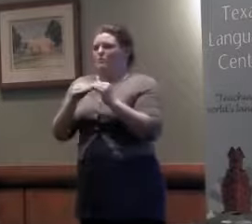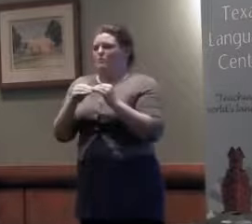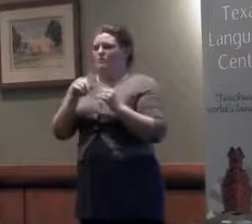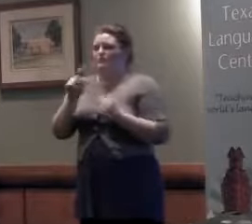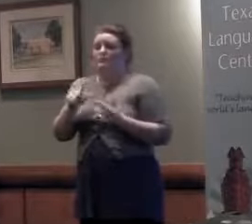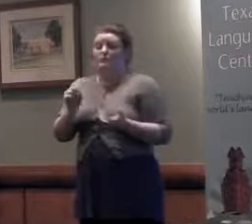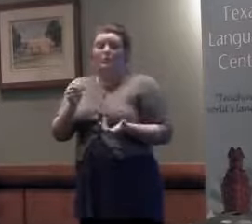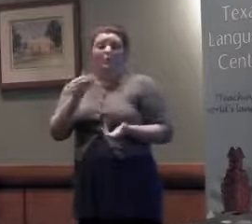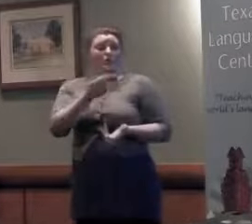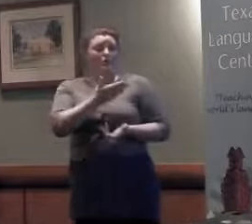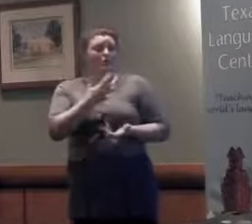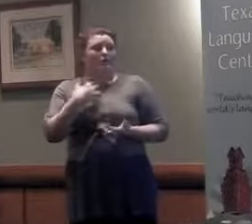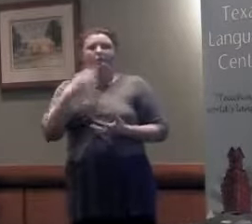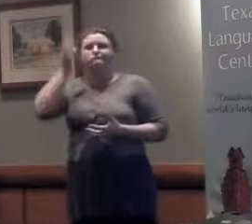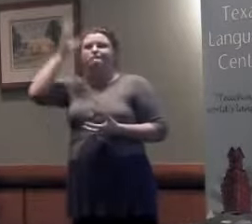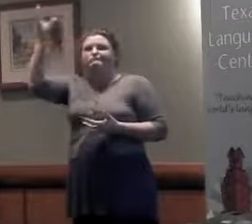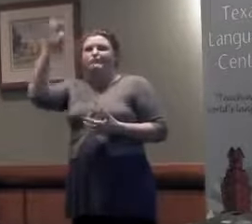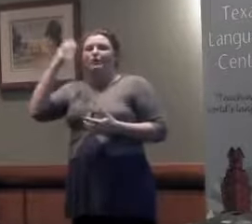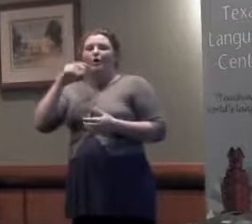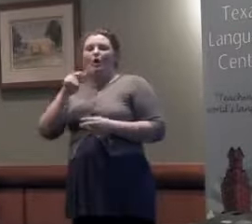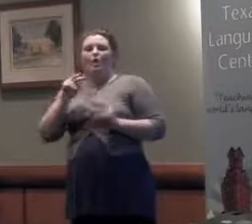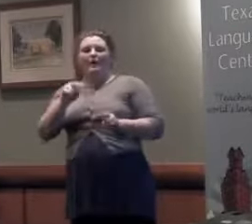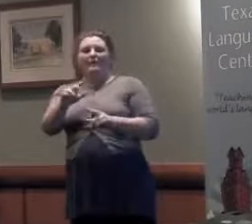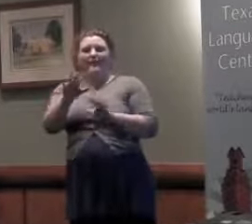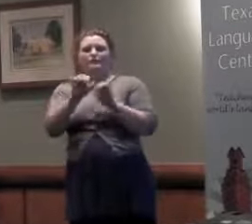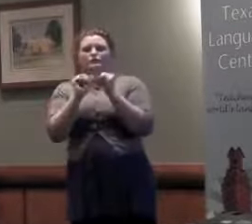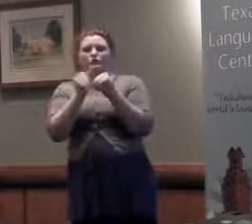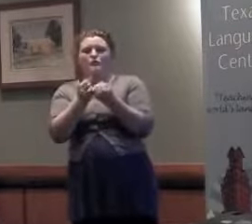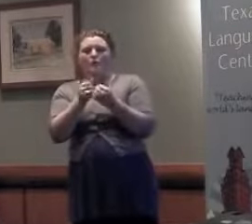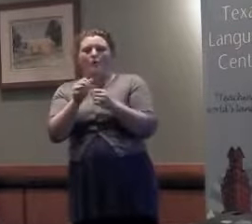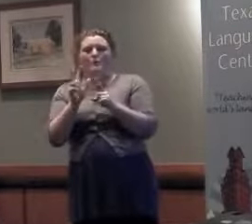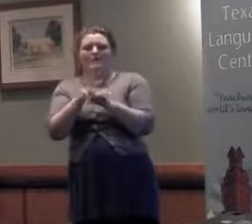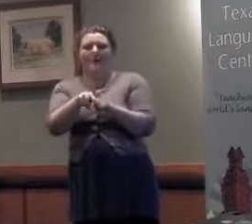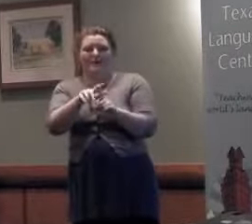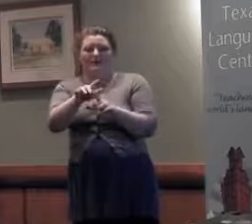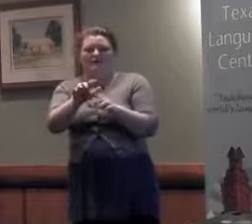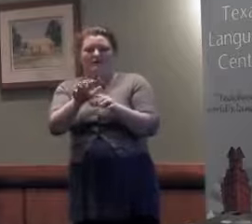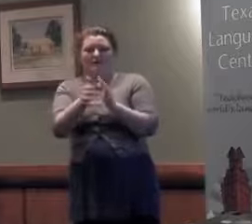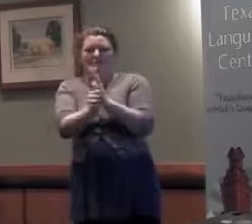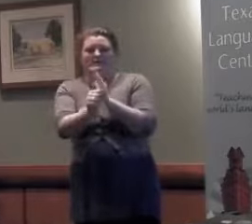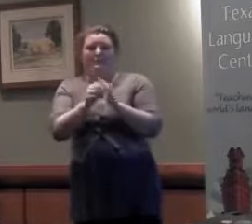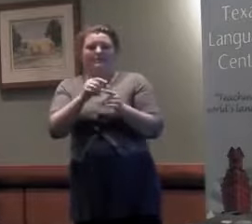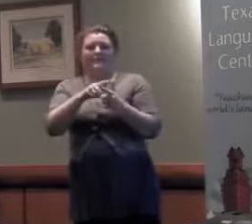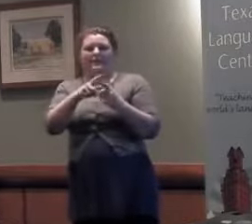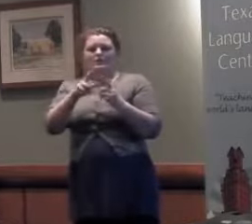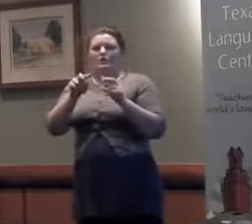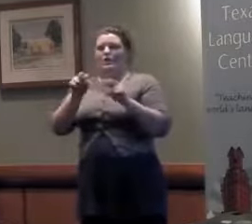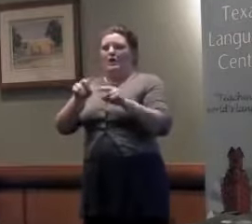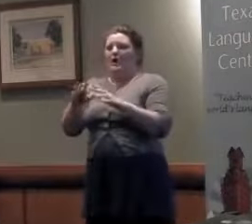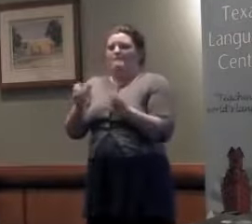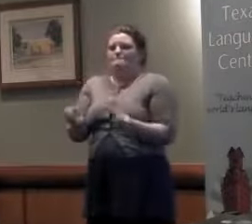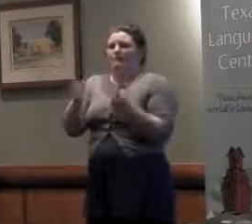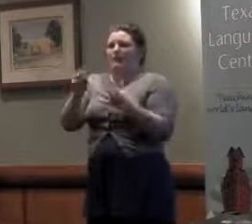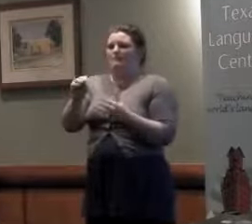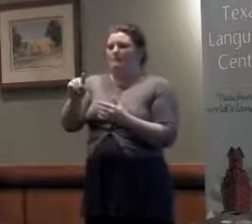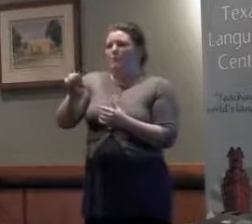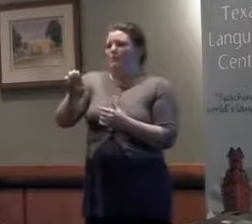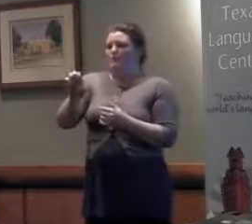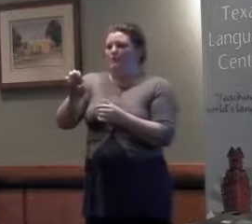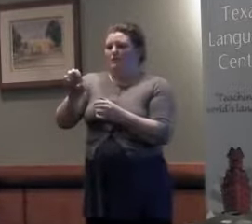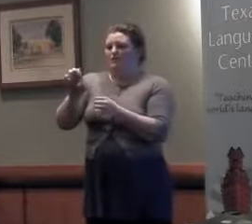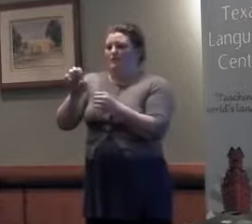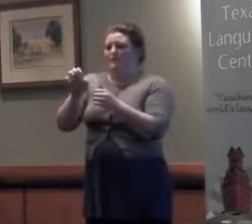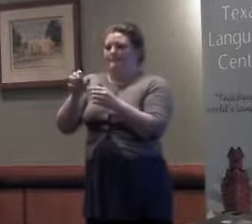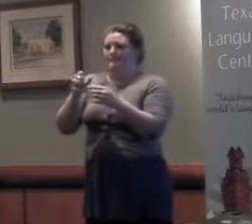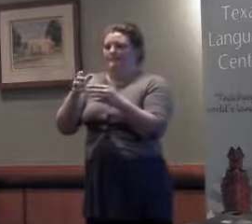of looking at socio-pragmatic competence and looking at multimodal means for developing that.